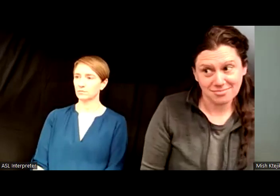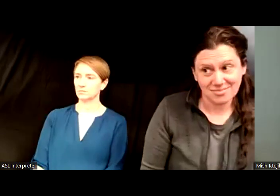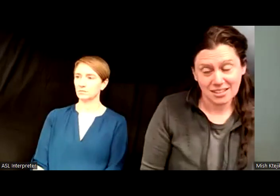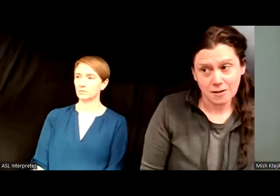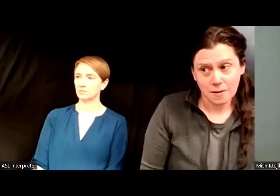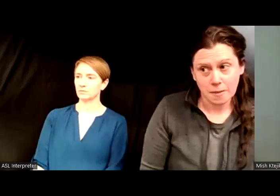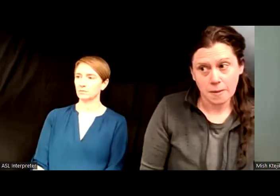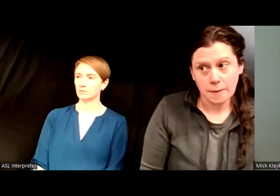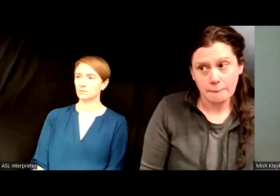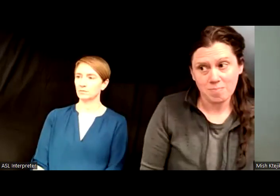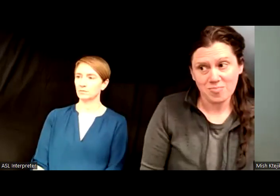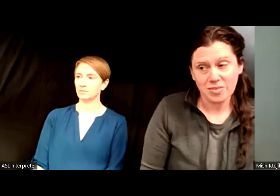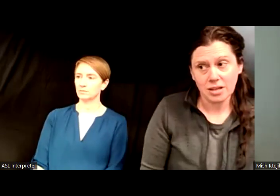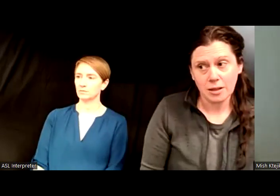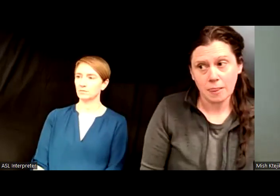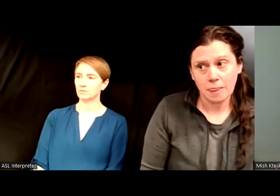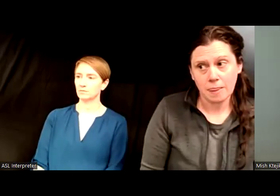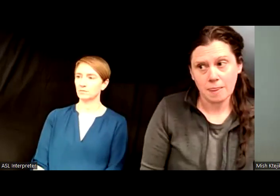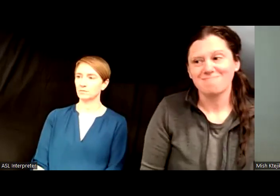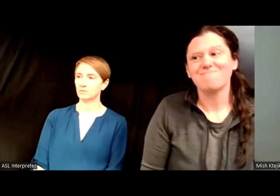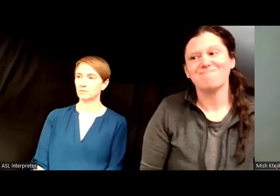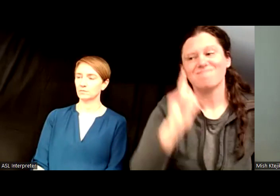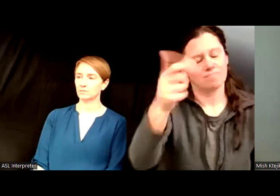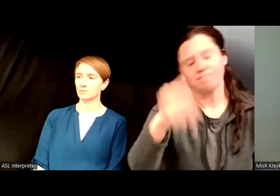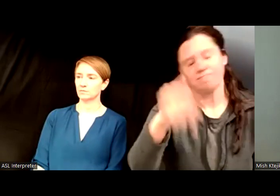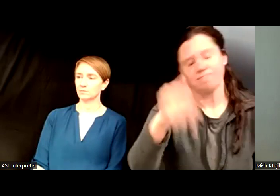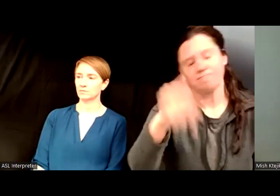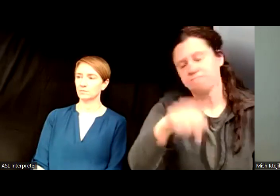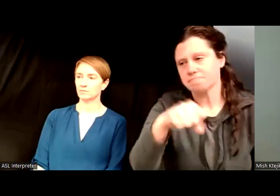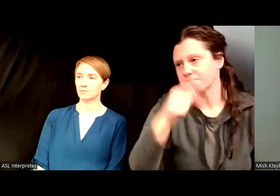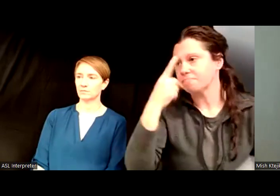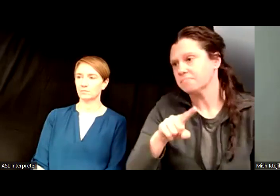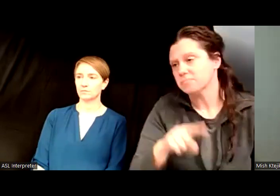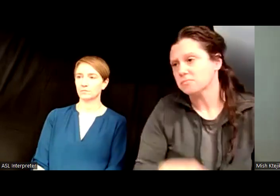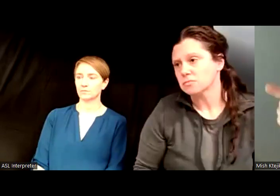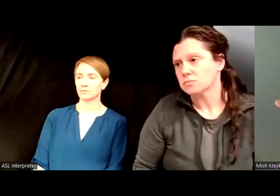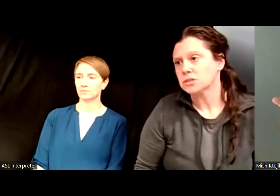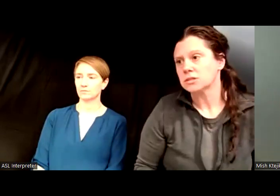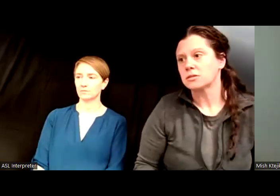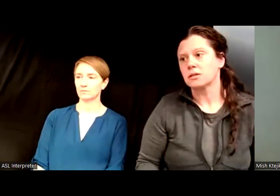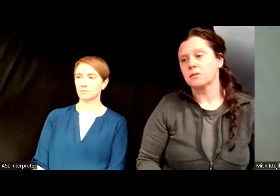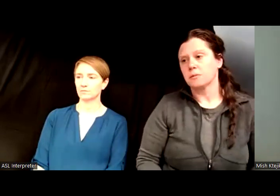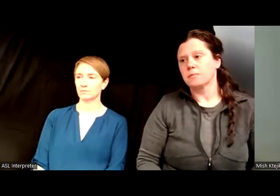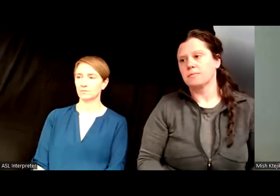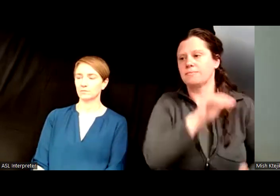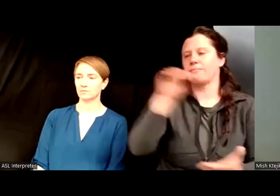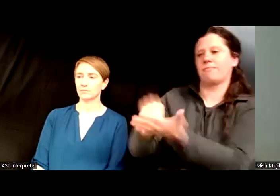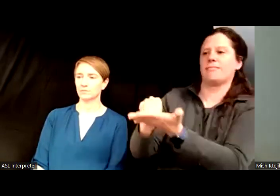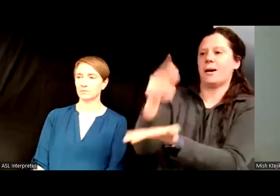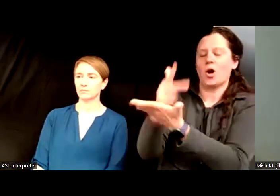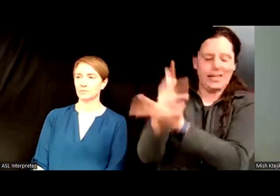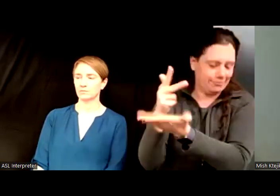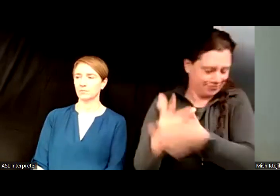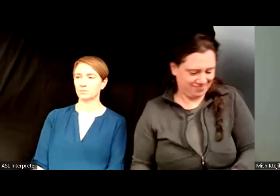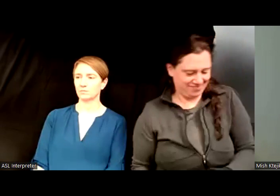are your thoughts? Yeah, it's a good idea, Mish is saying to add continuing education as